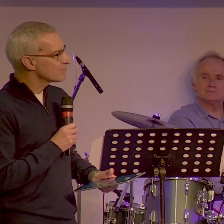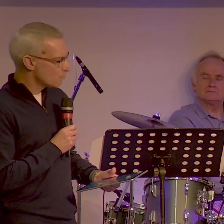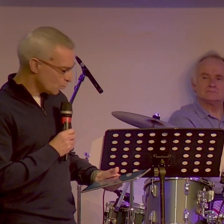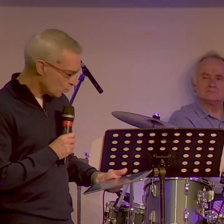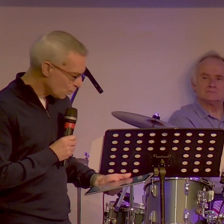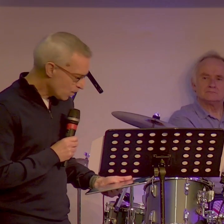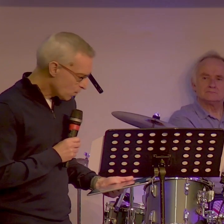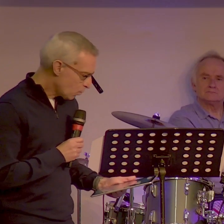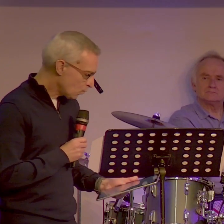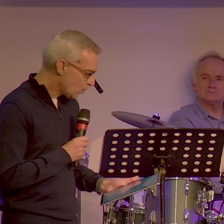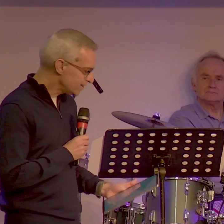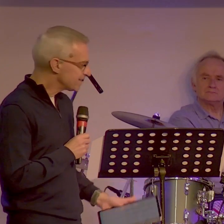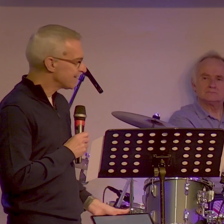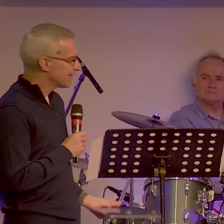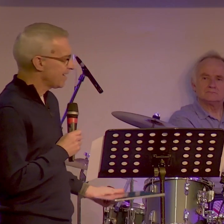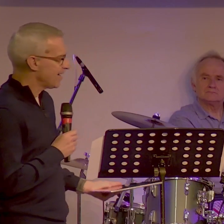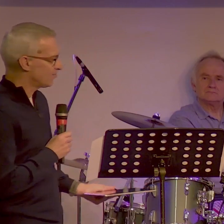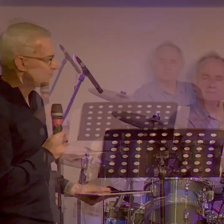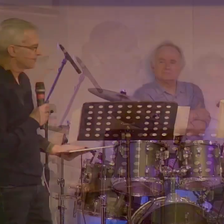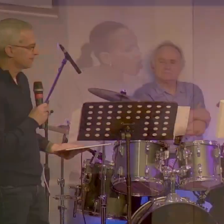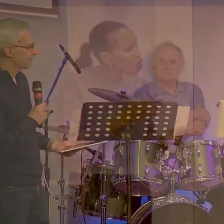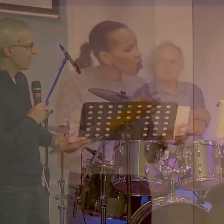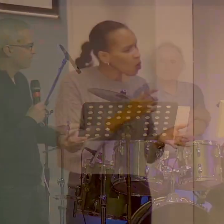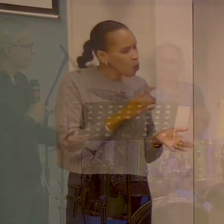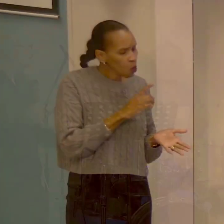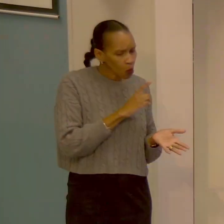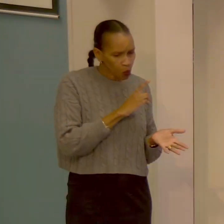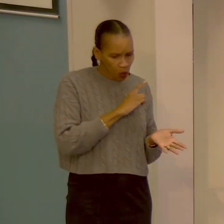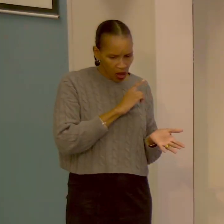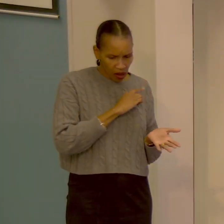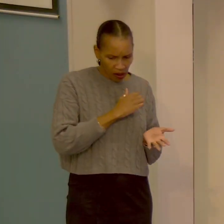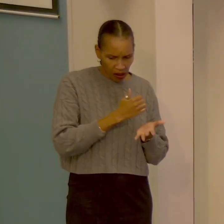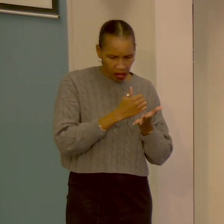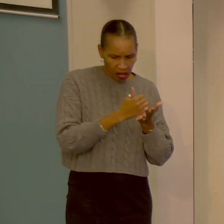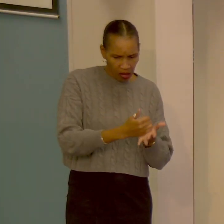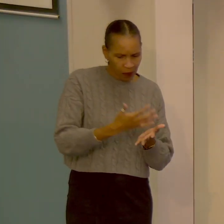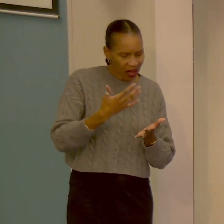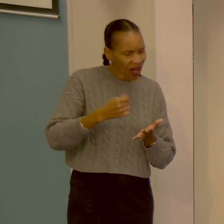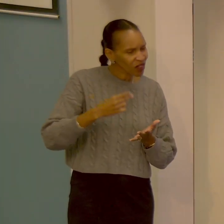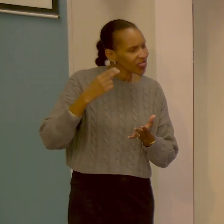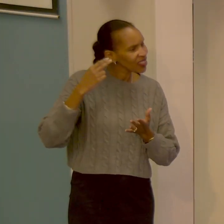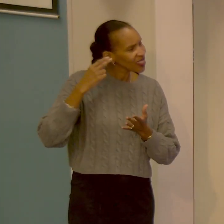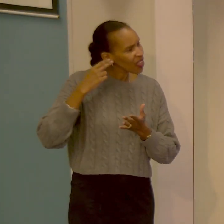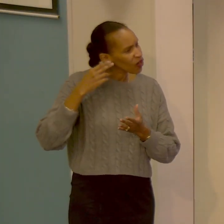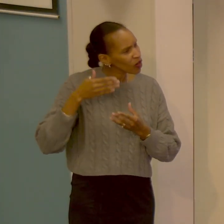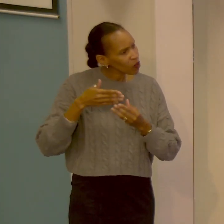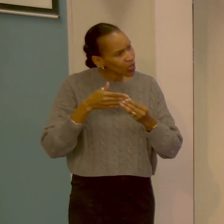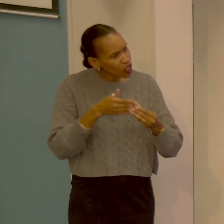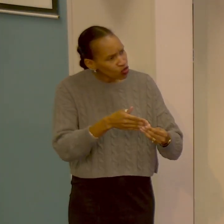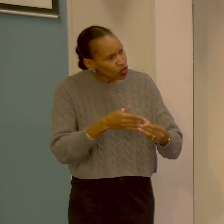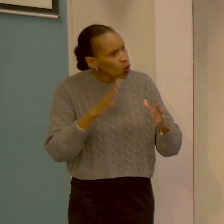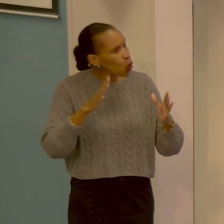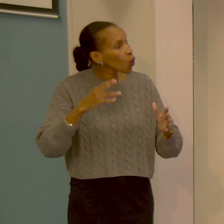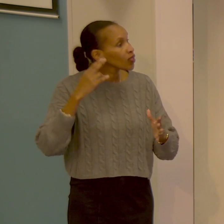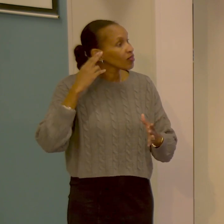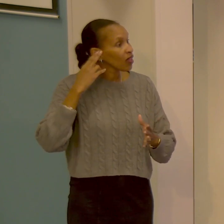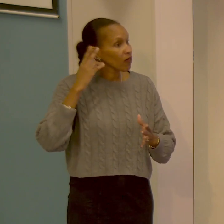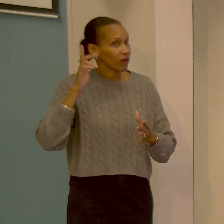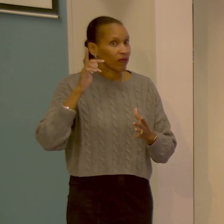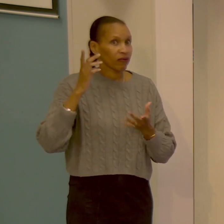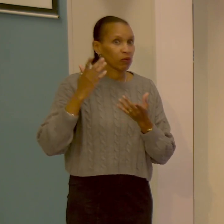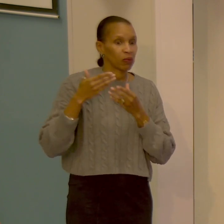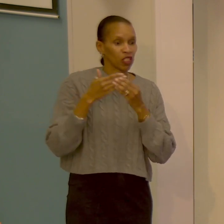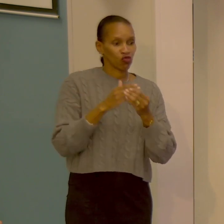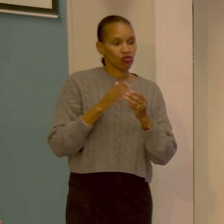Just why does it help having a deaf ministry and a deaf ministry leader? What